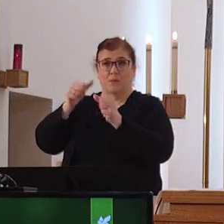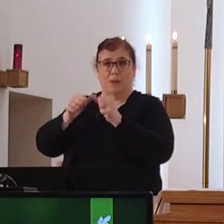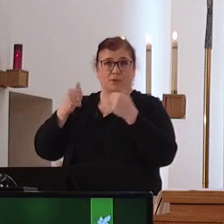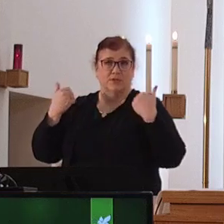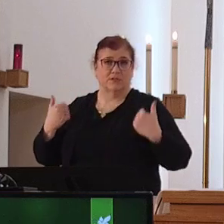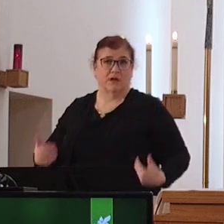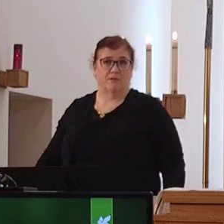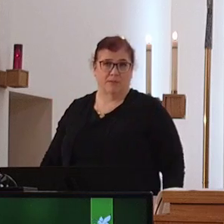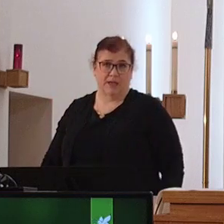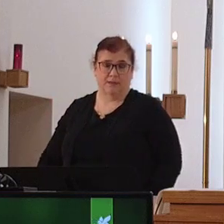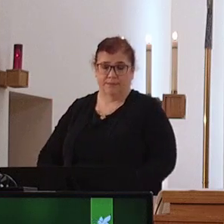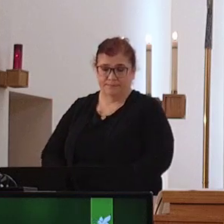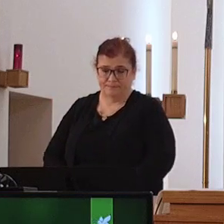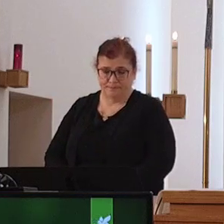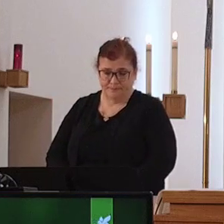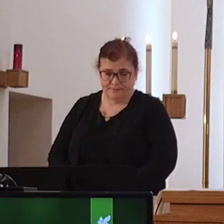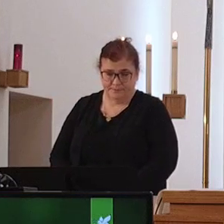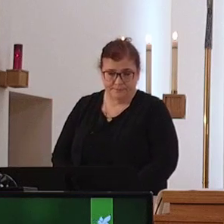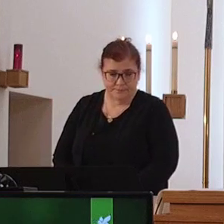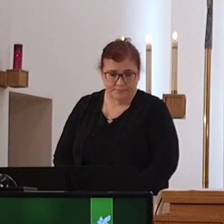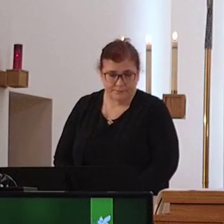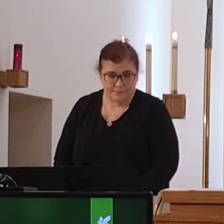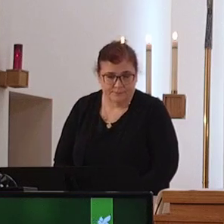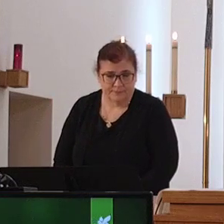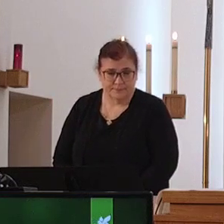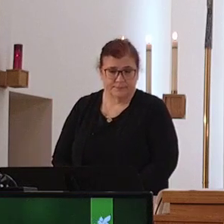for the remembrance of me."